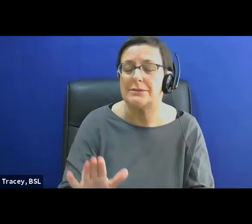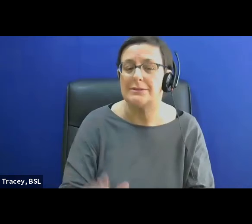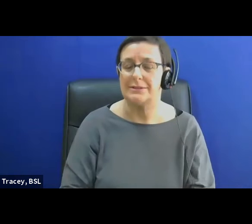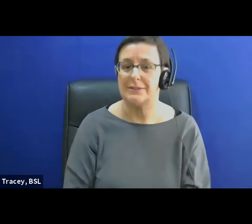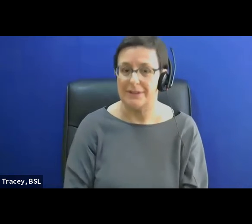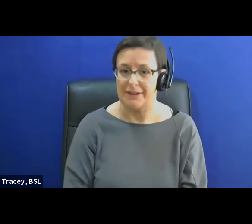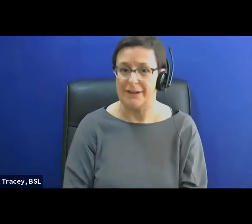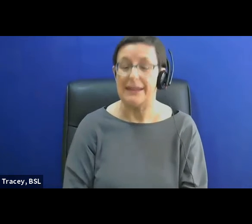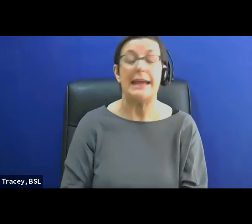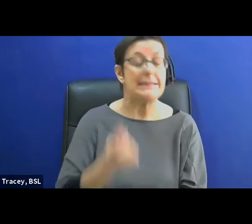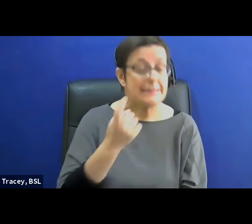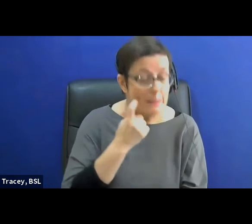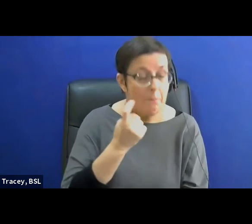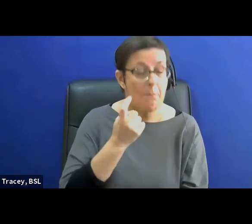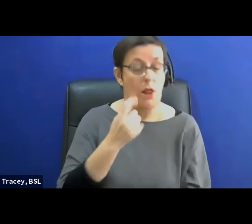about application.